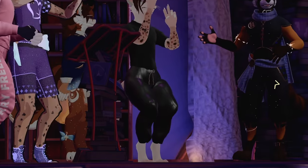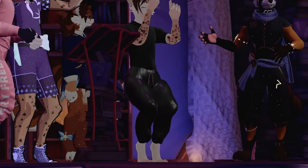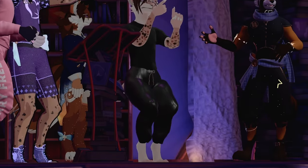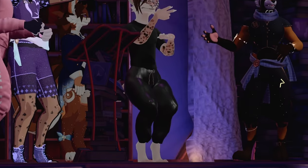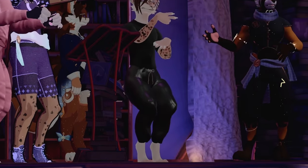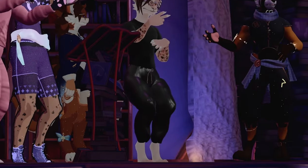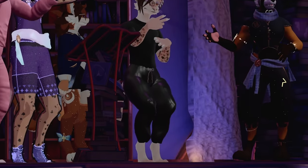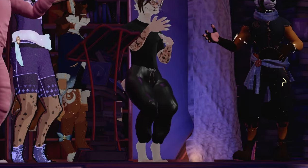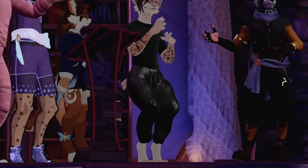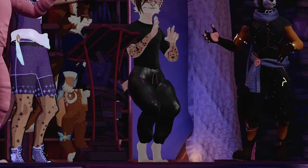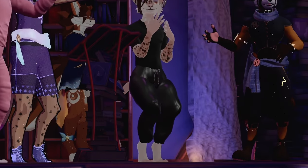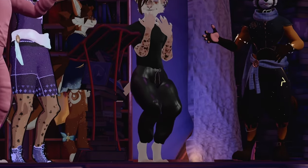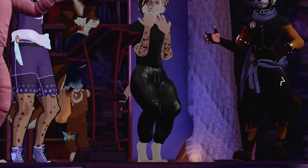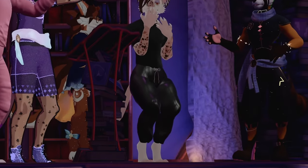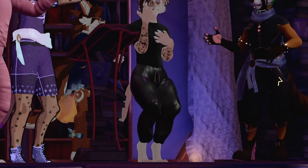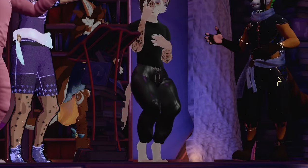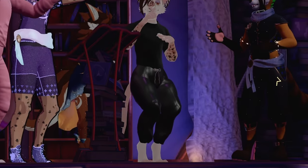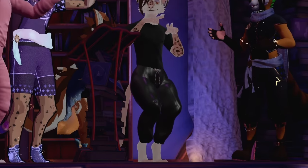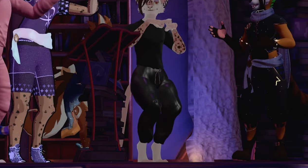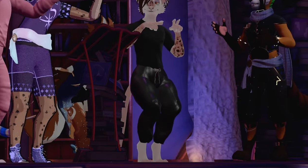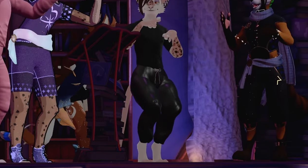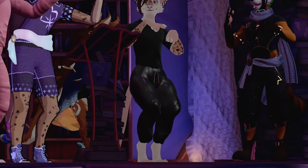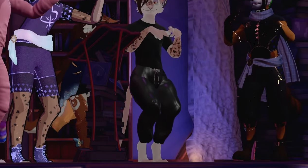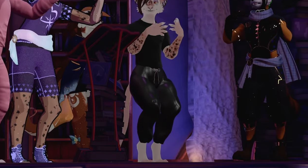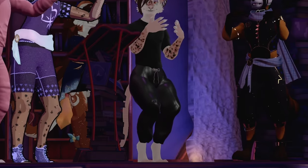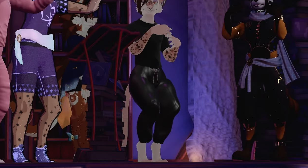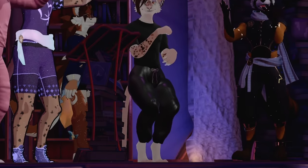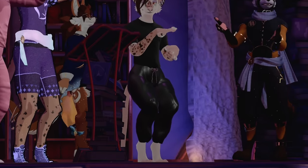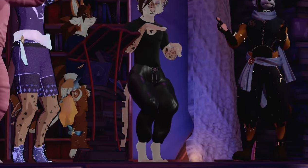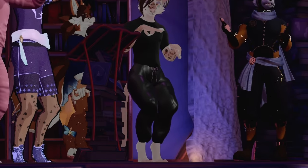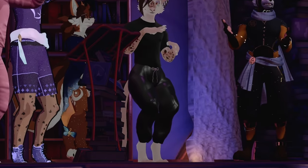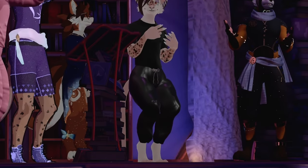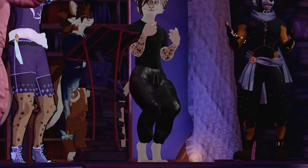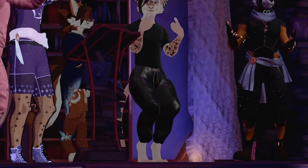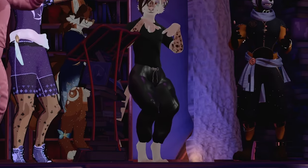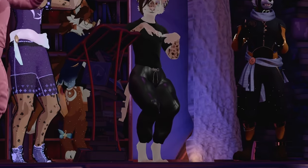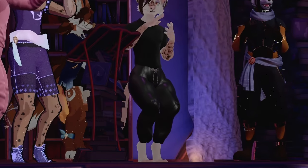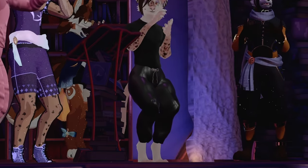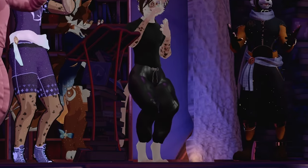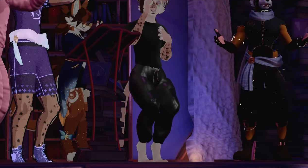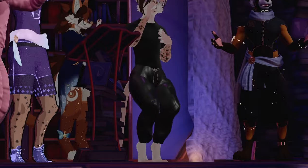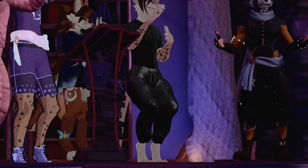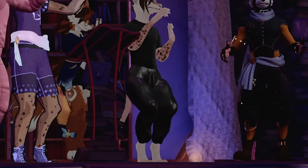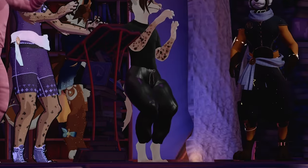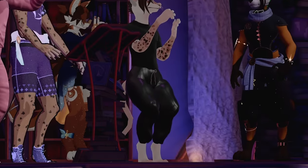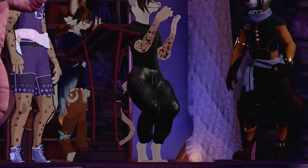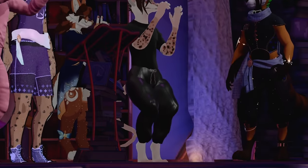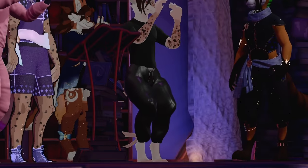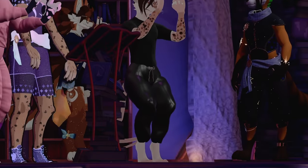wonderful panelists, our staff members from Helping Hands who came out and helped us learn some sign language and learn about deaf culture.